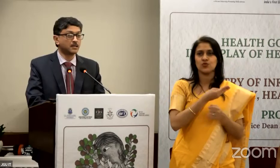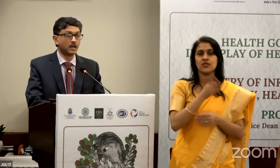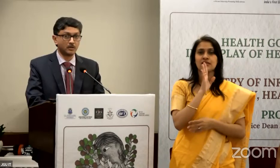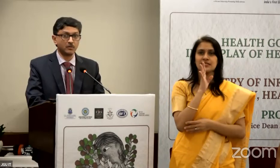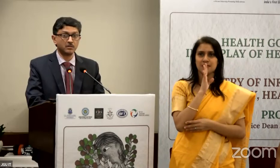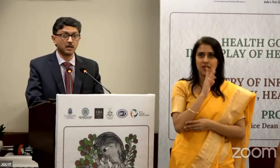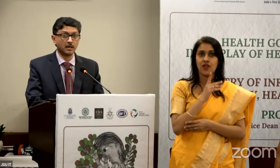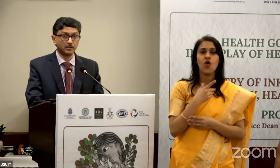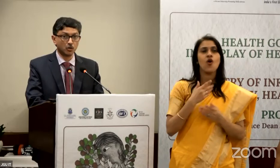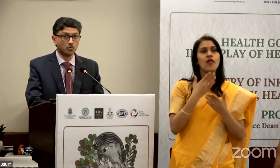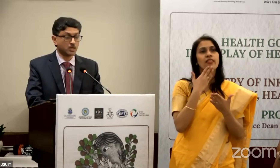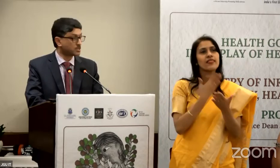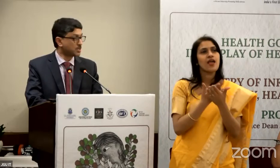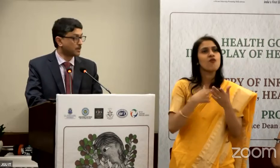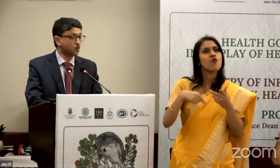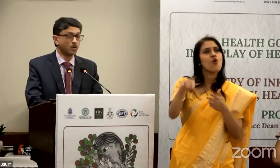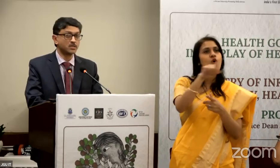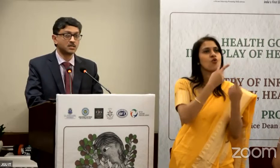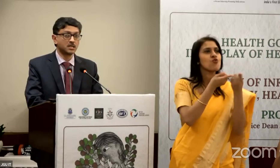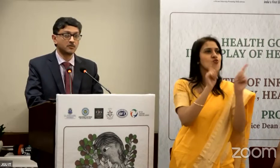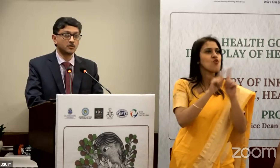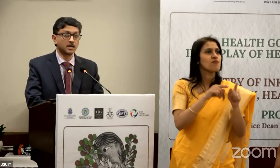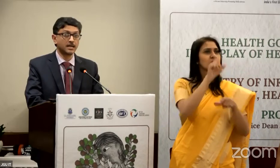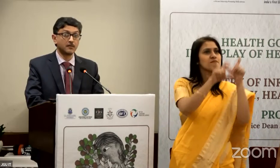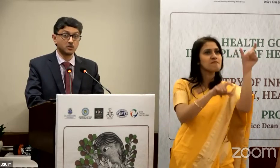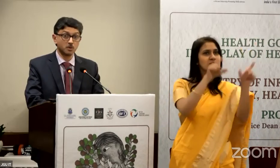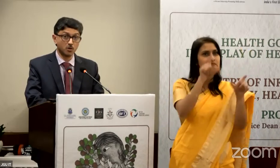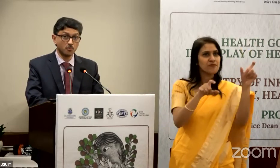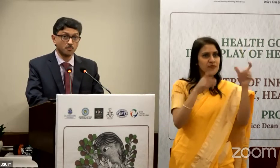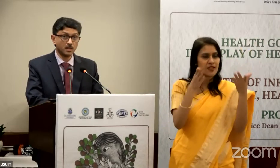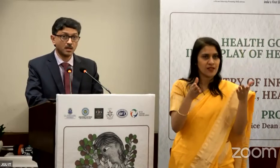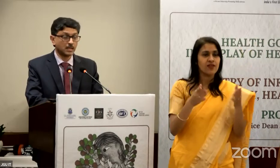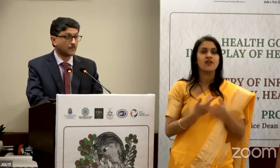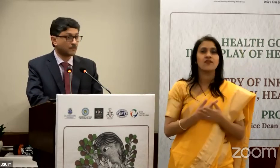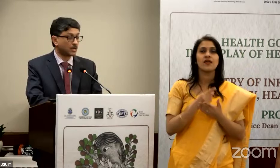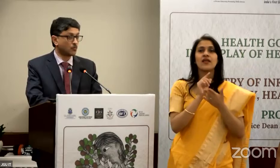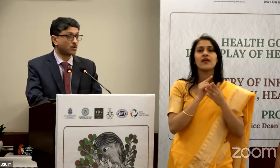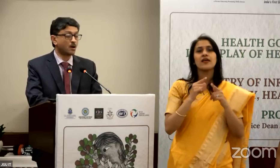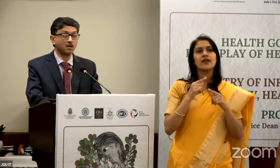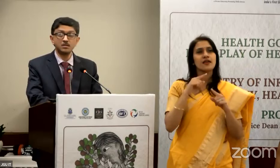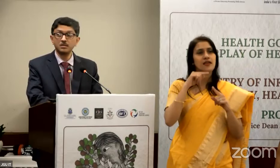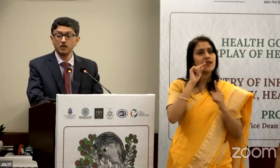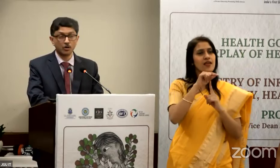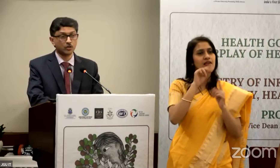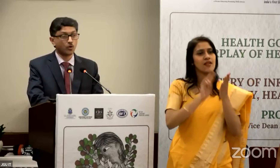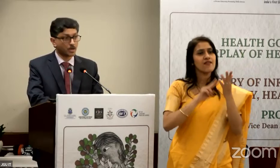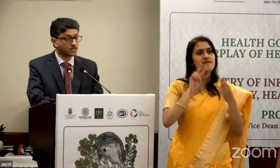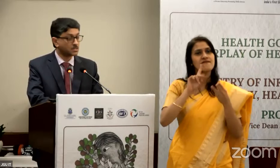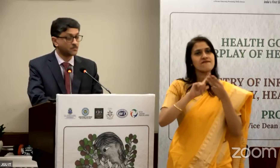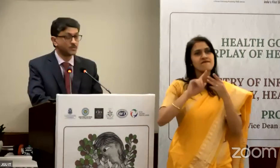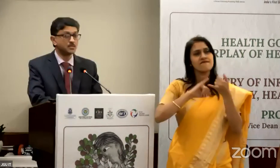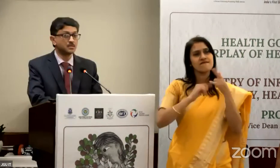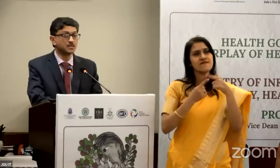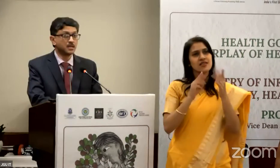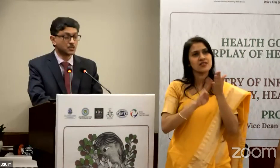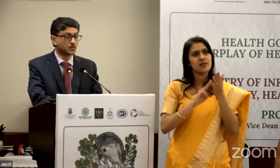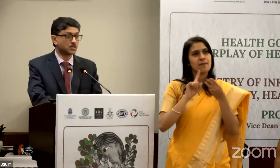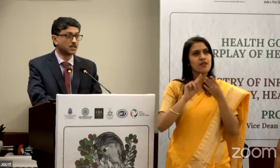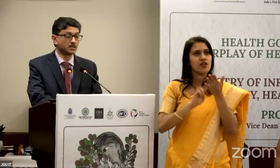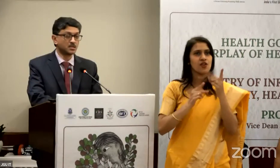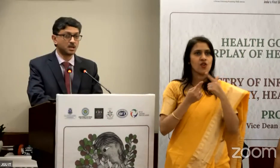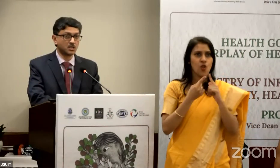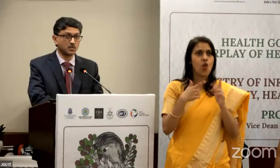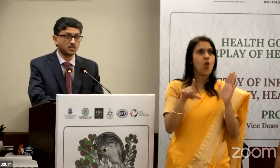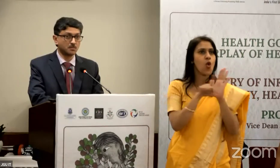thank everyone in the room, especially my colleagues at Center for Trade and Investment Law. They have really worked hard in order to organize this event,